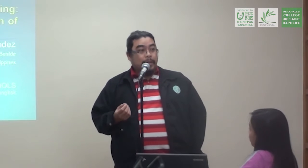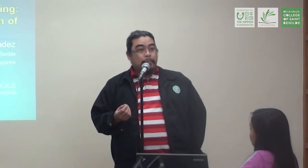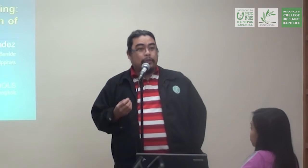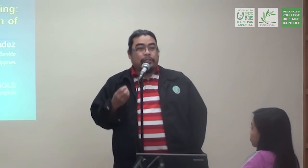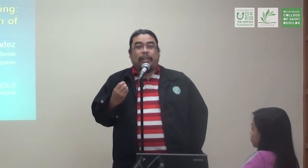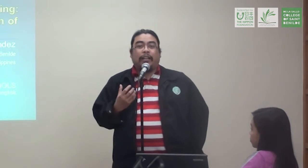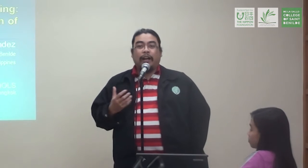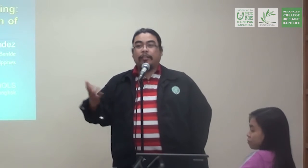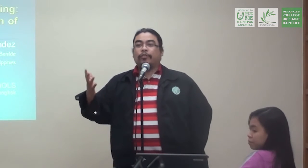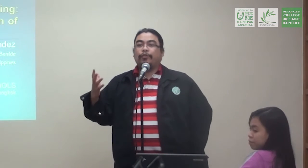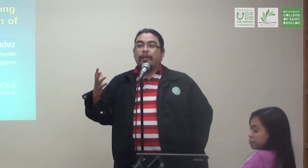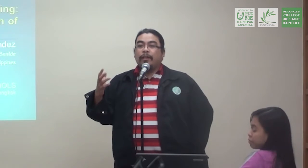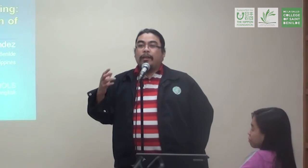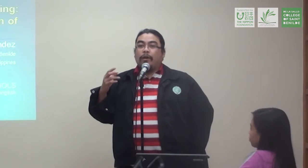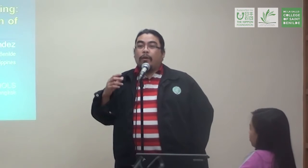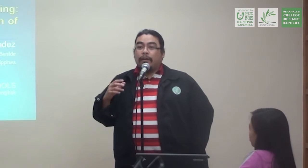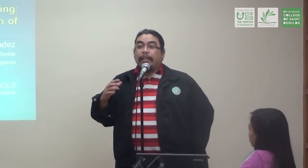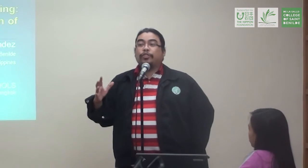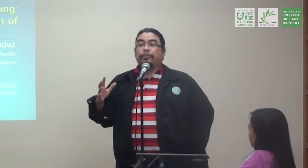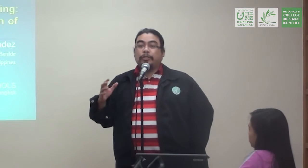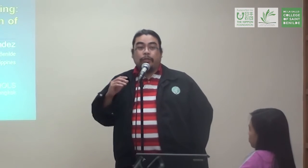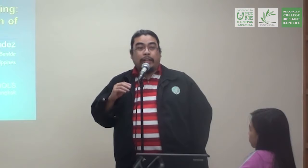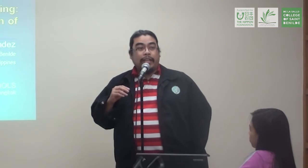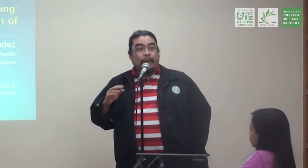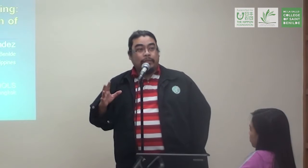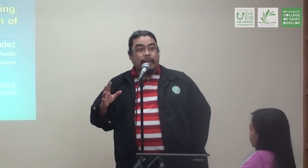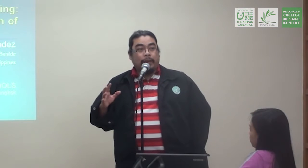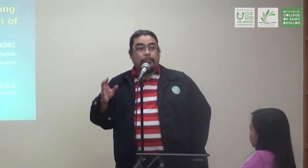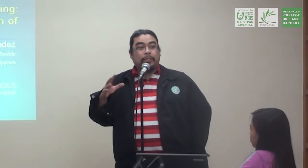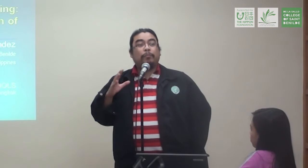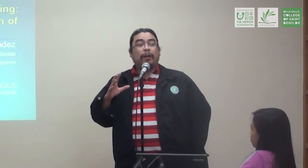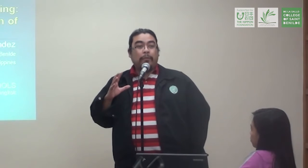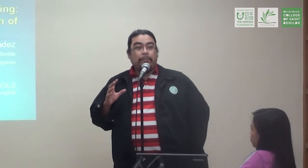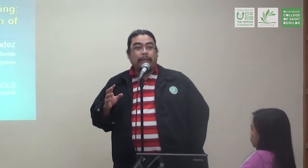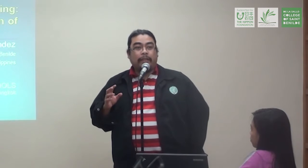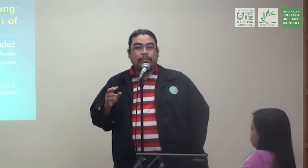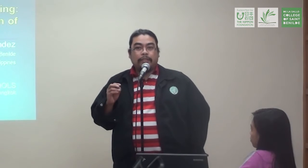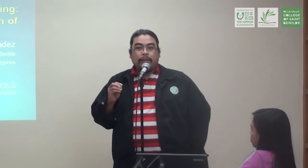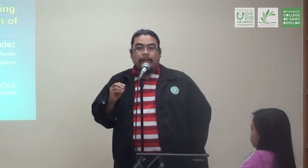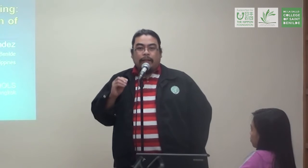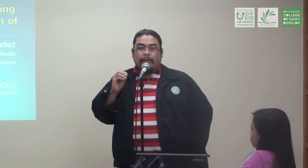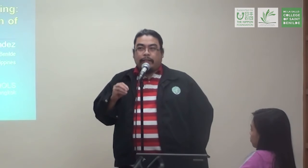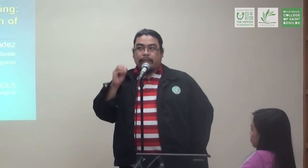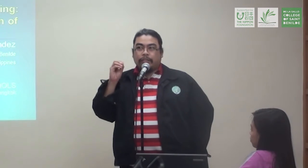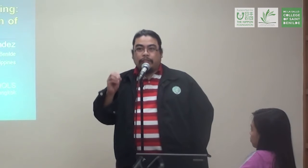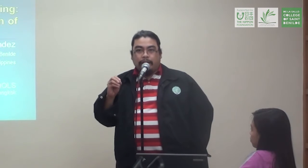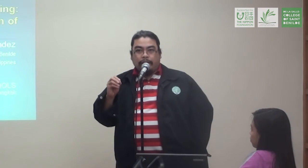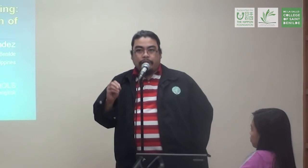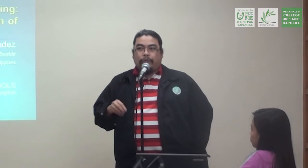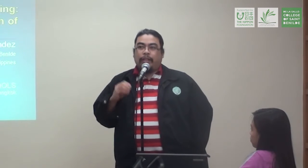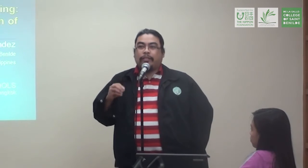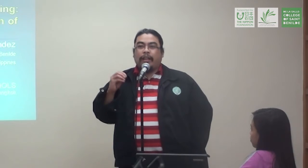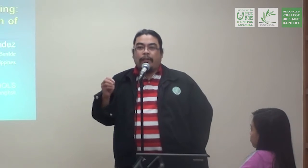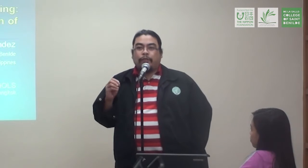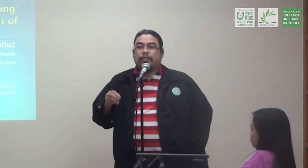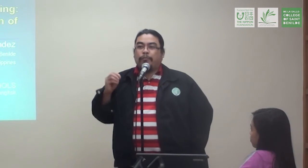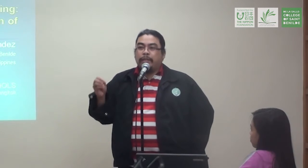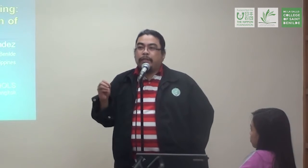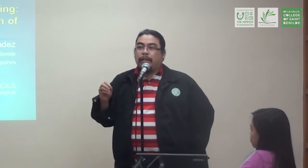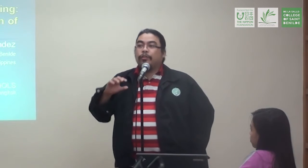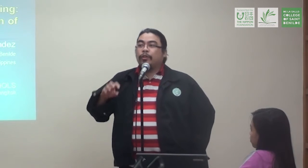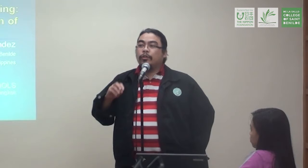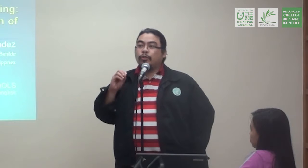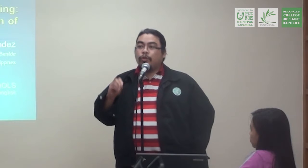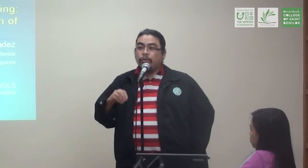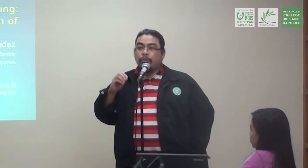subjective well-being because there are a lot of instruments already out there. But the problem is, little studies or little efforts have